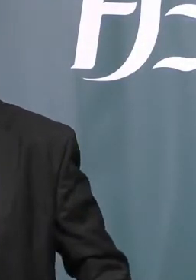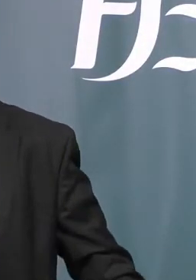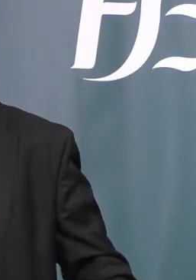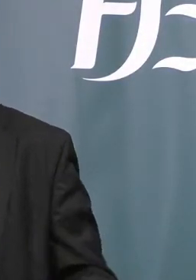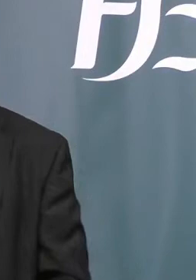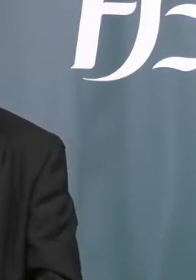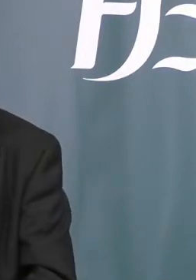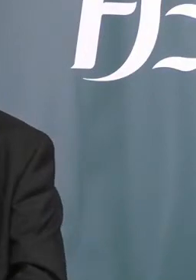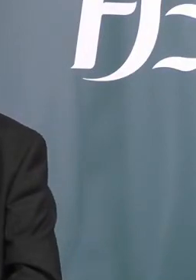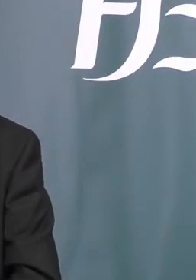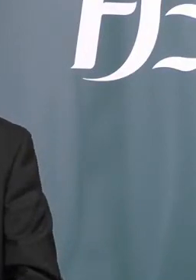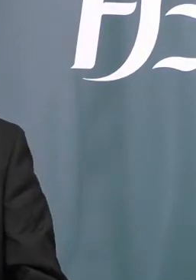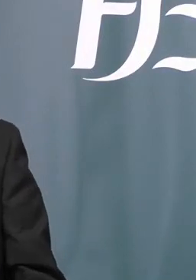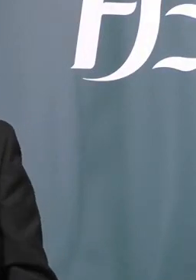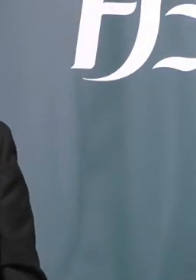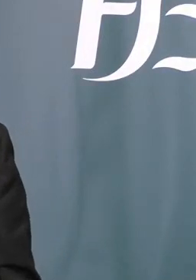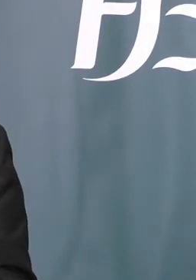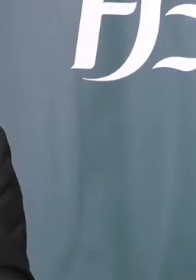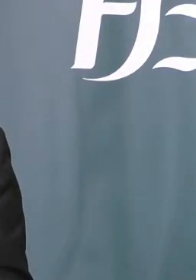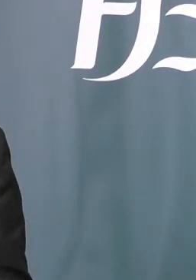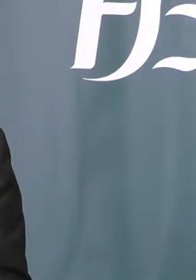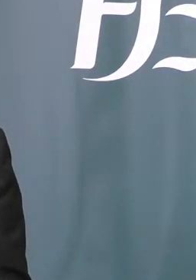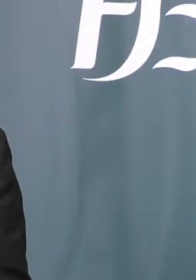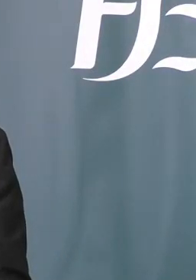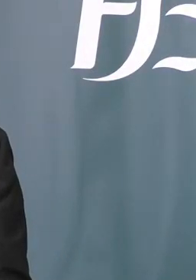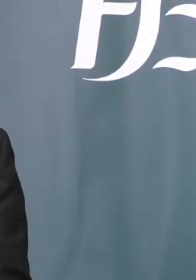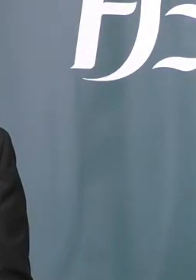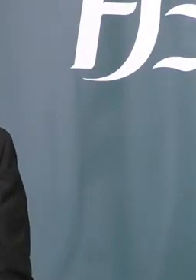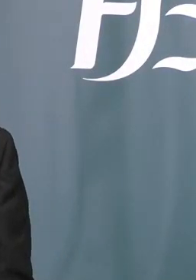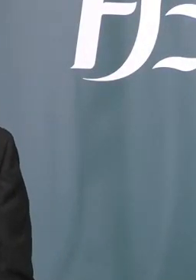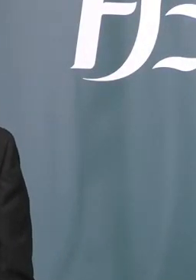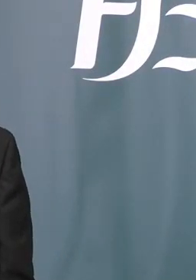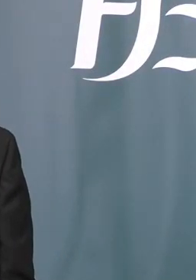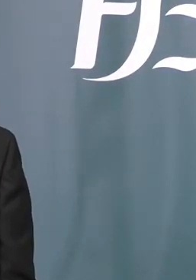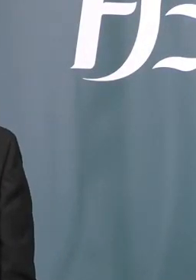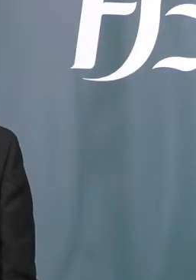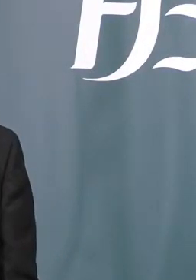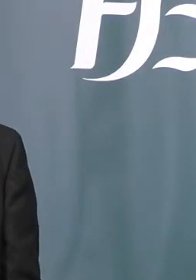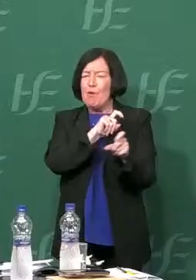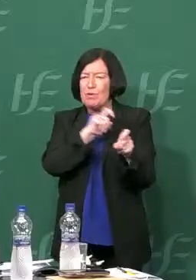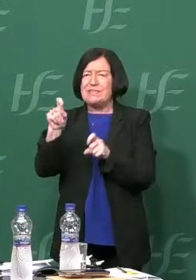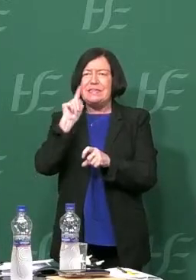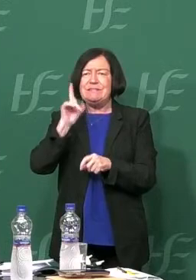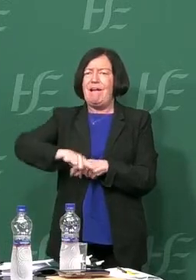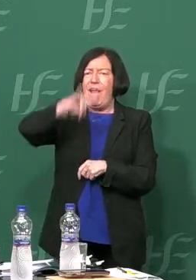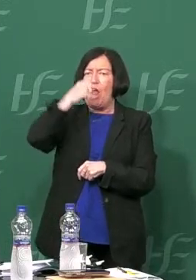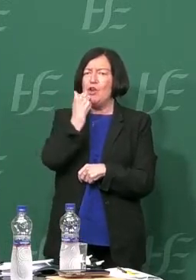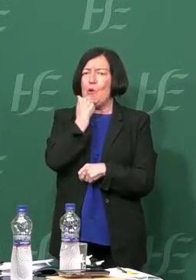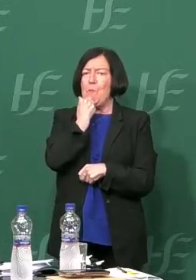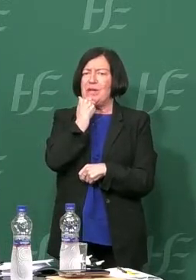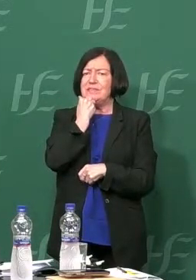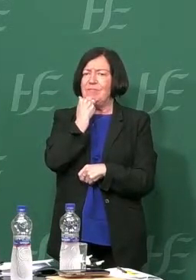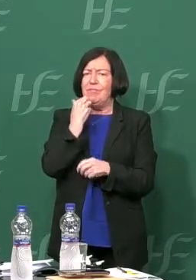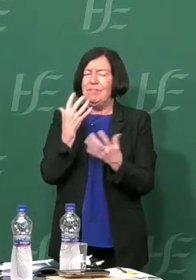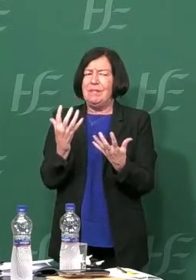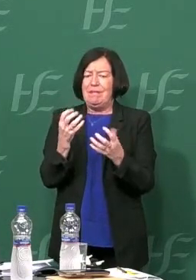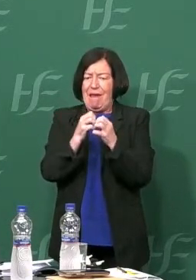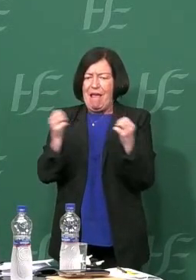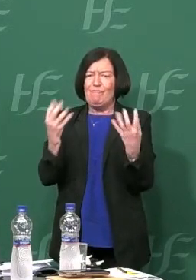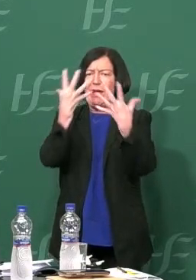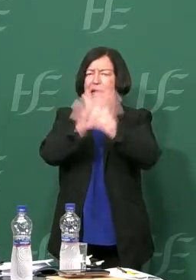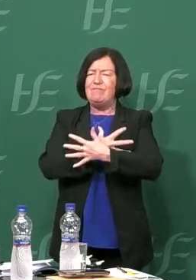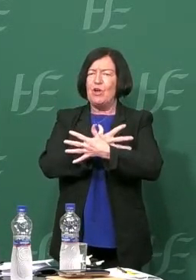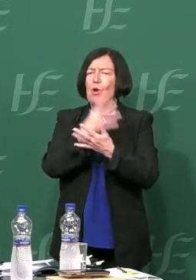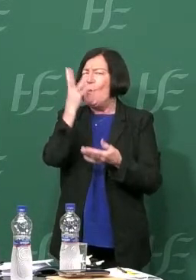saying, 84% of the population fully vaccinated, 91 dose, yet we're seeing high numbers of cases every